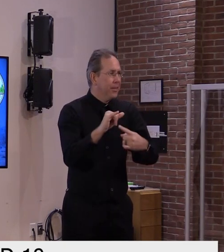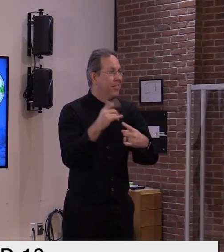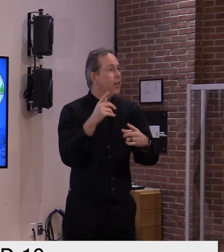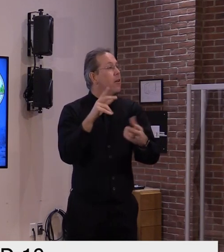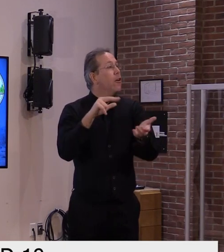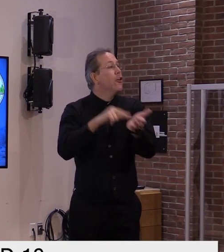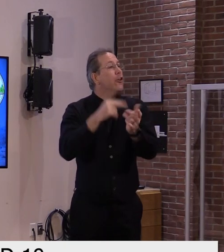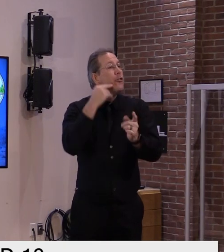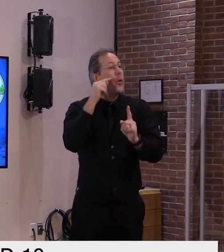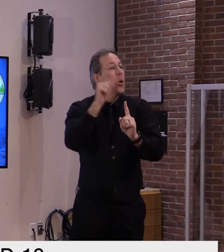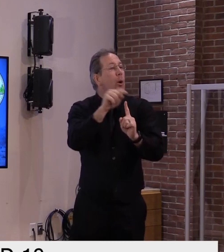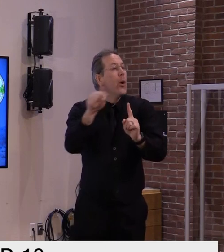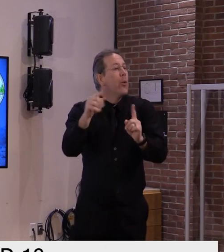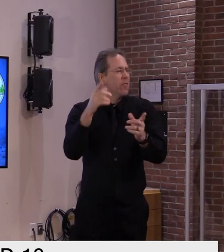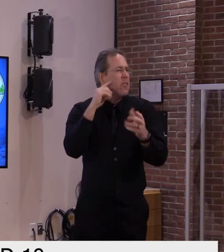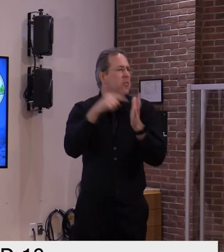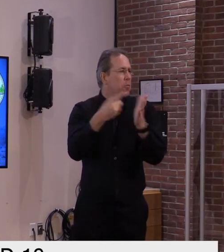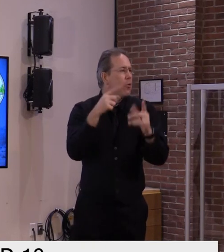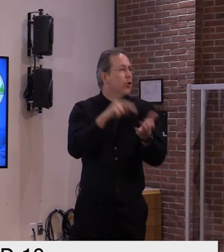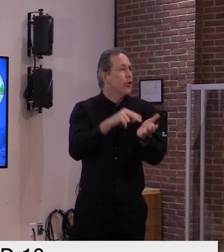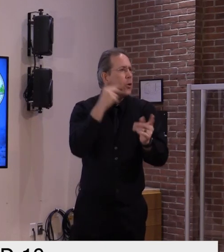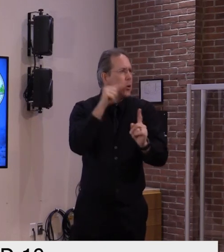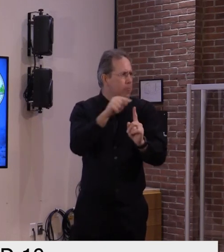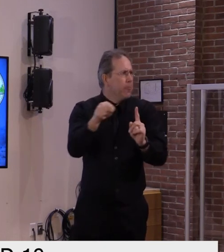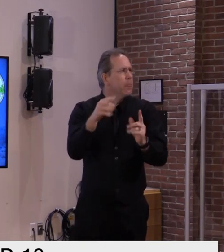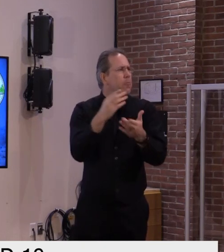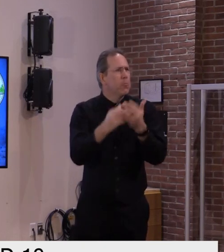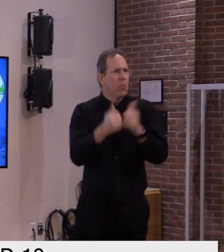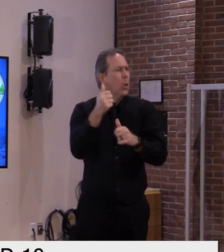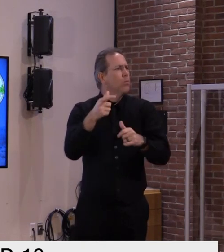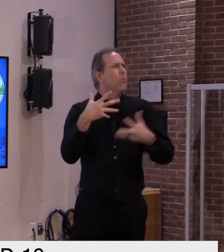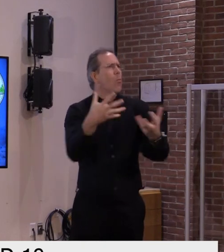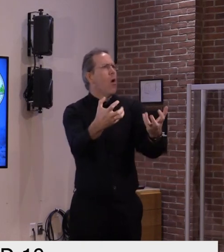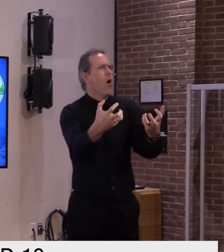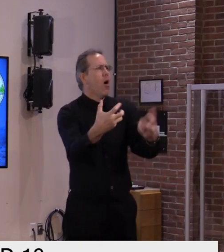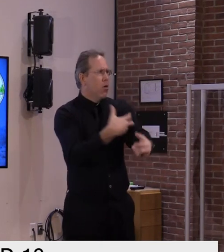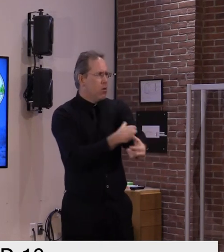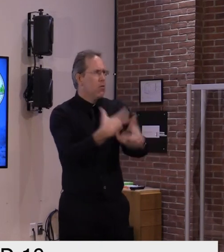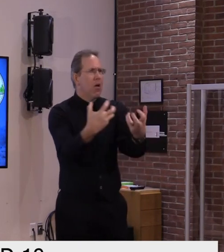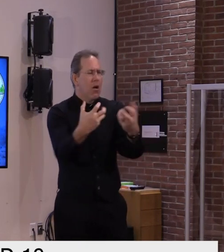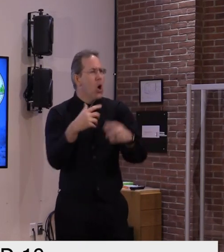I don't know as much about the staff that work in those facilities.